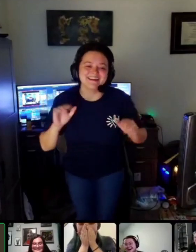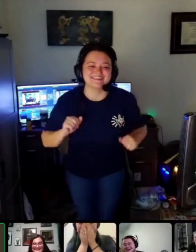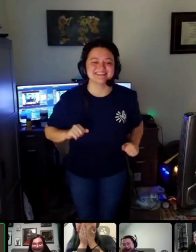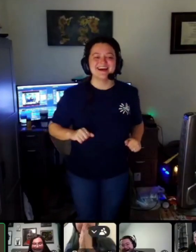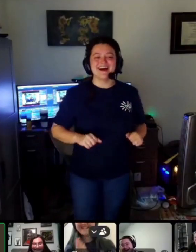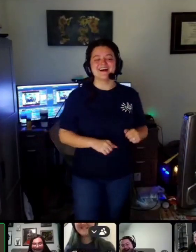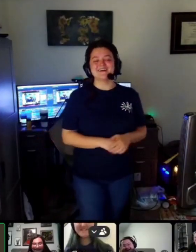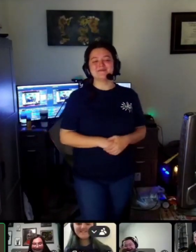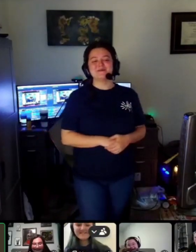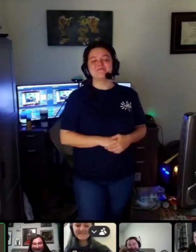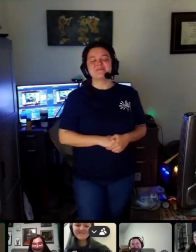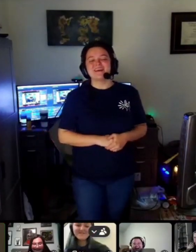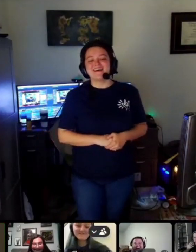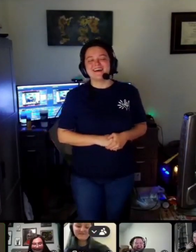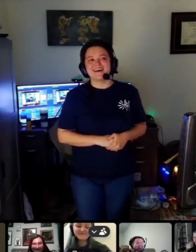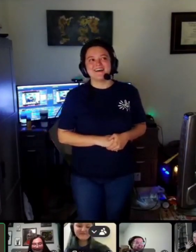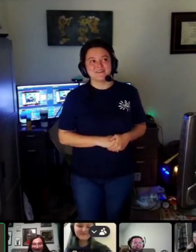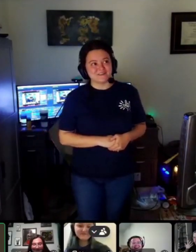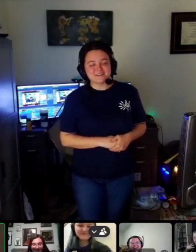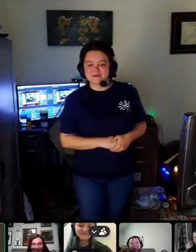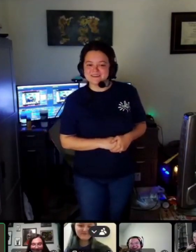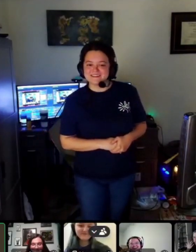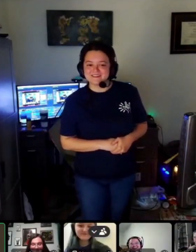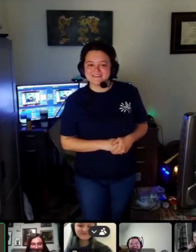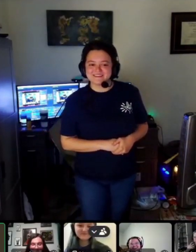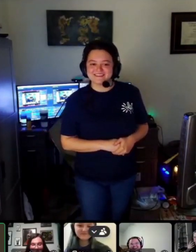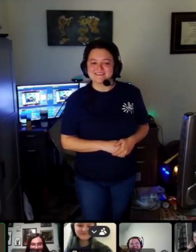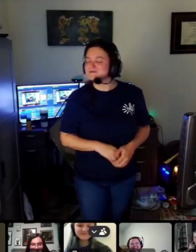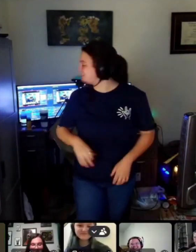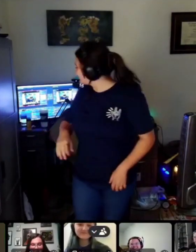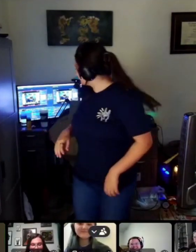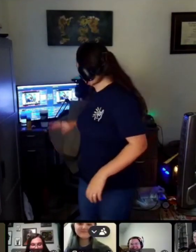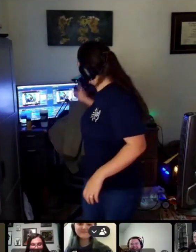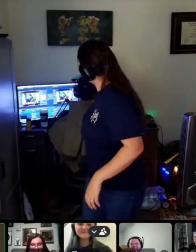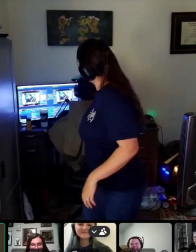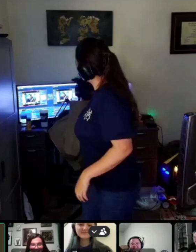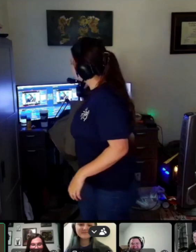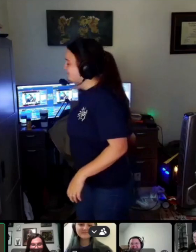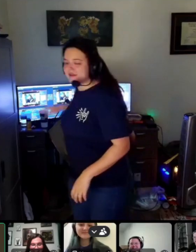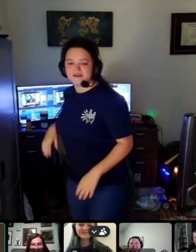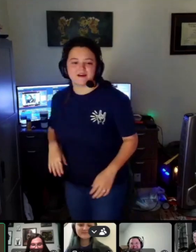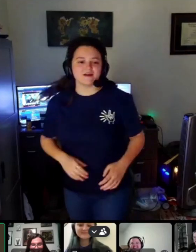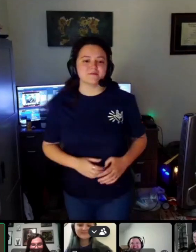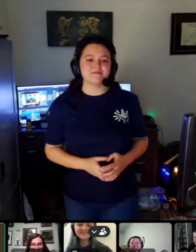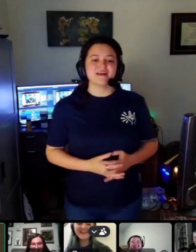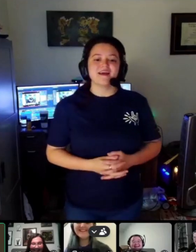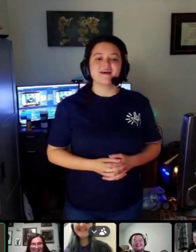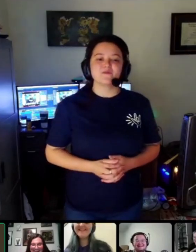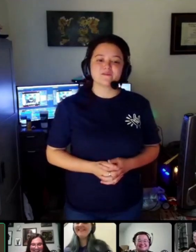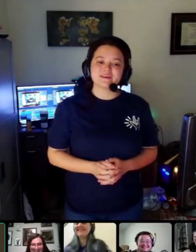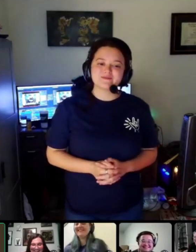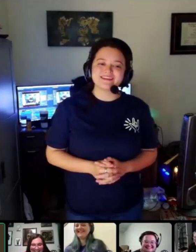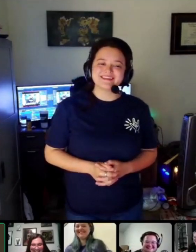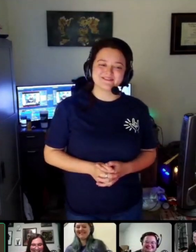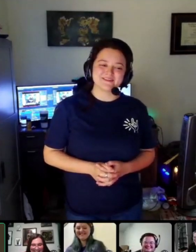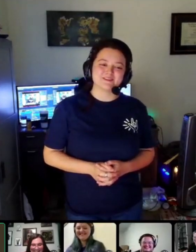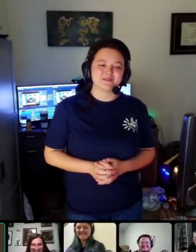Anyways, She got a whenever I fancy explain the camera. student, you're interrupting me. Whenever I explain the difference